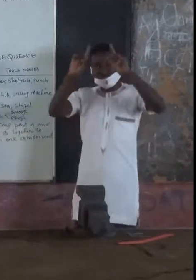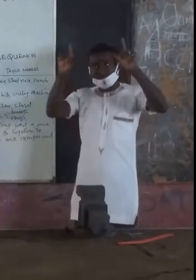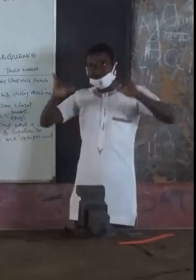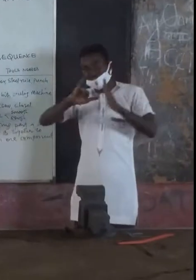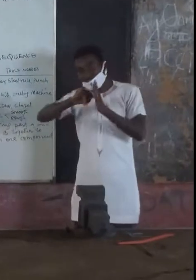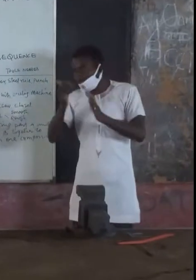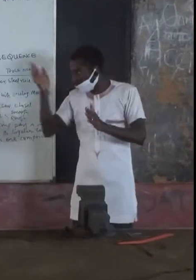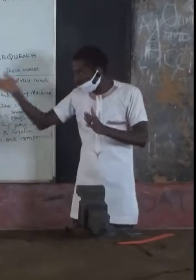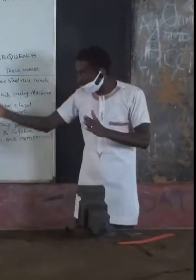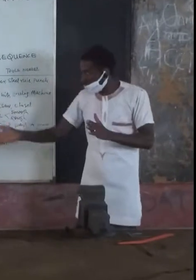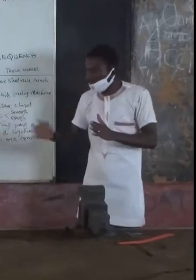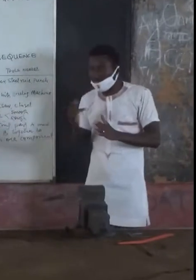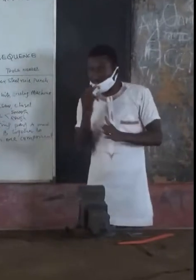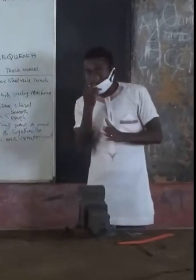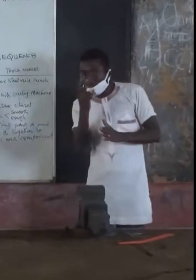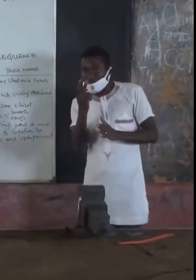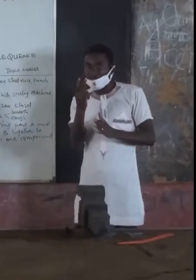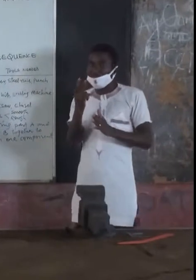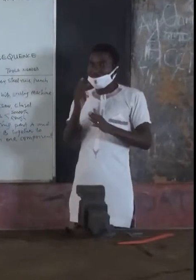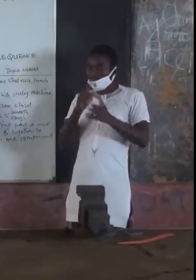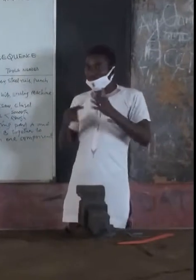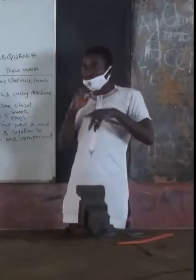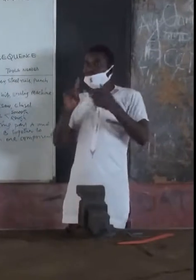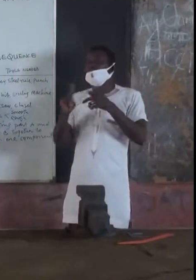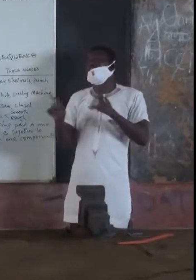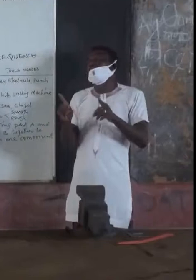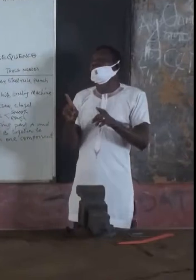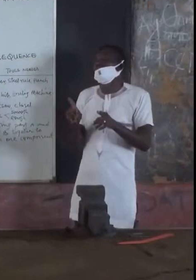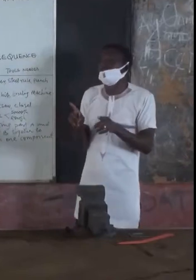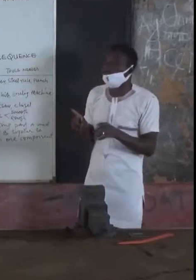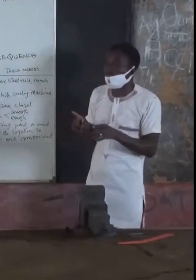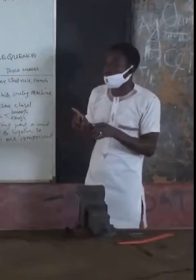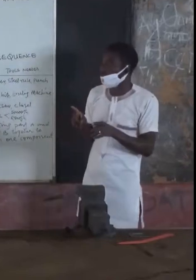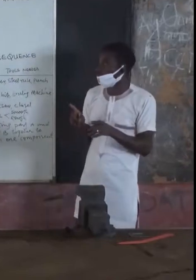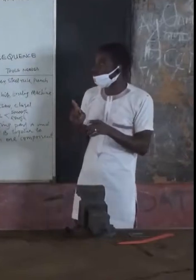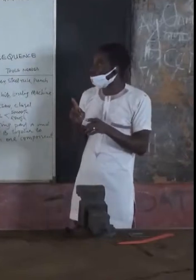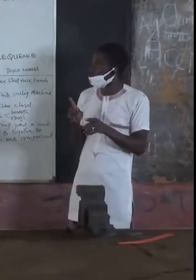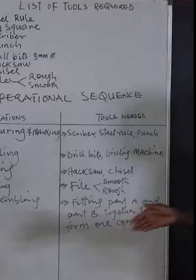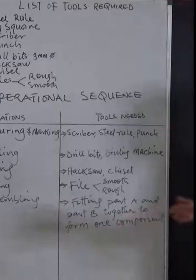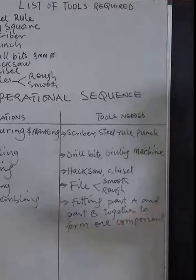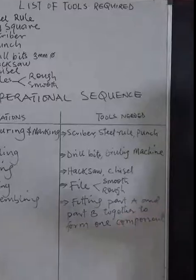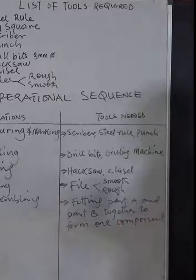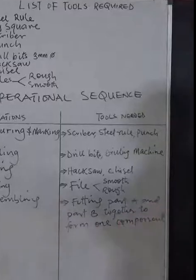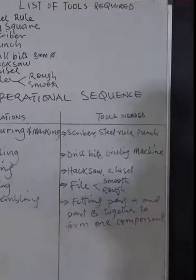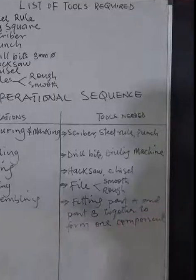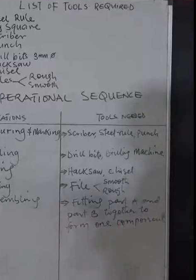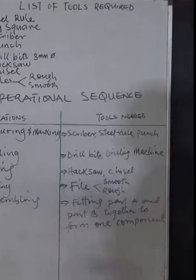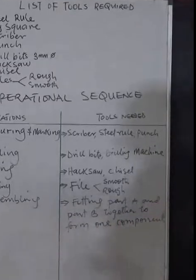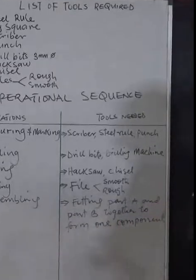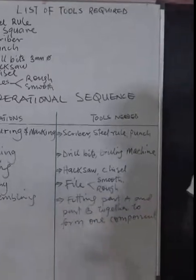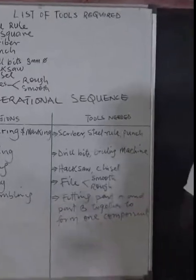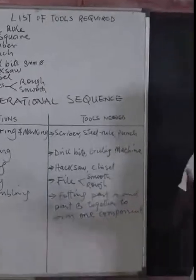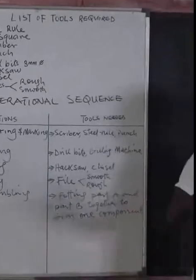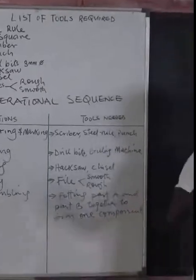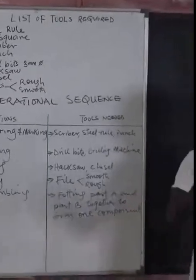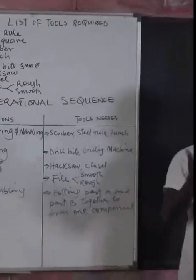Using the material supply, prefer the parts and assemble piece. Now, here we have our